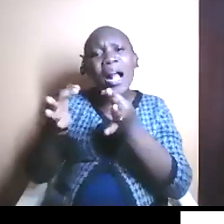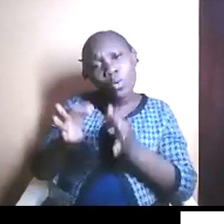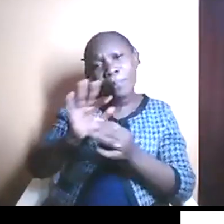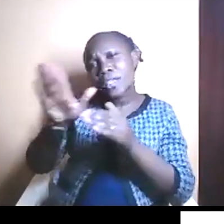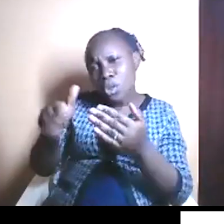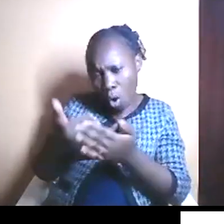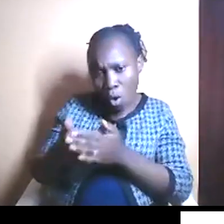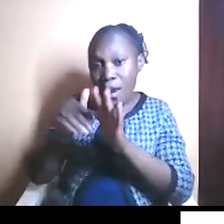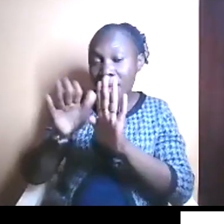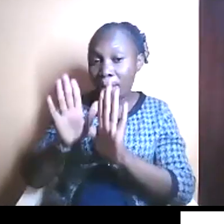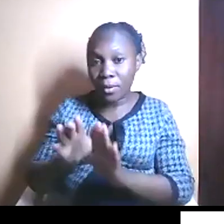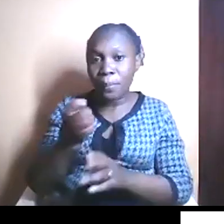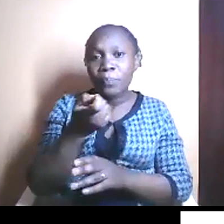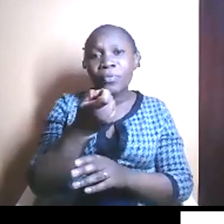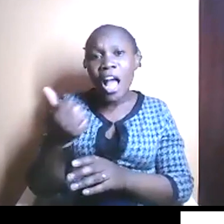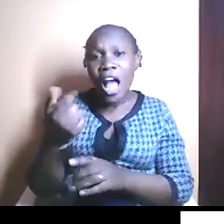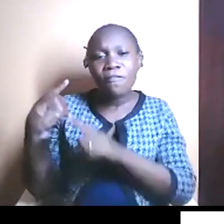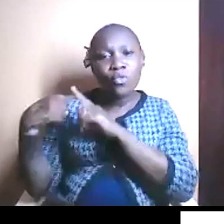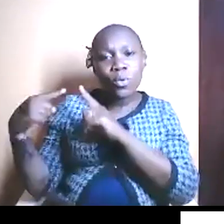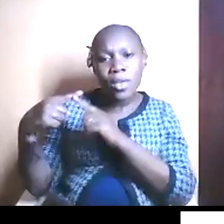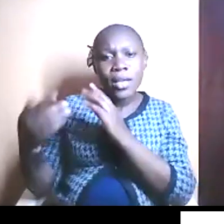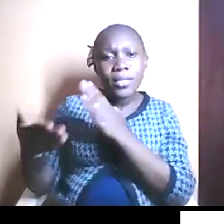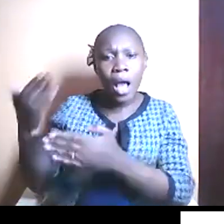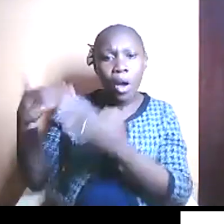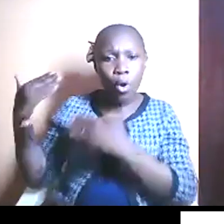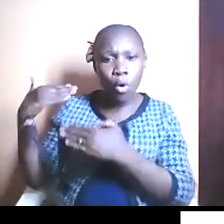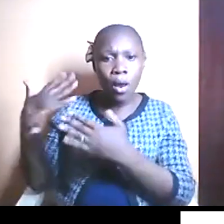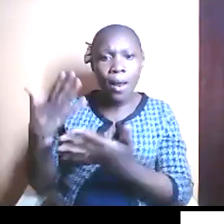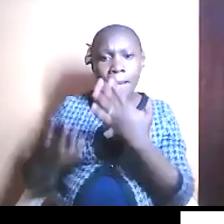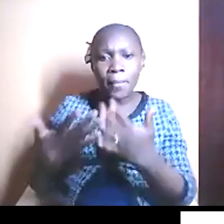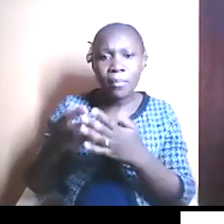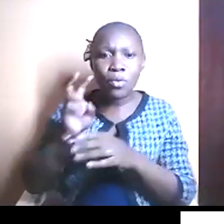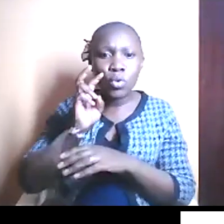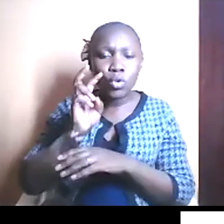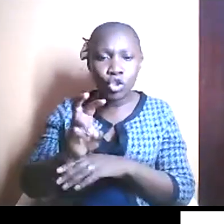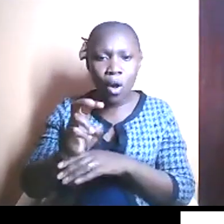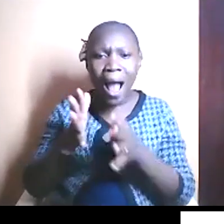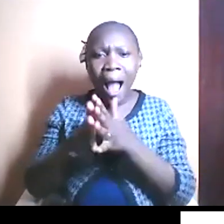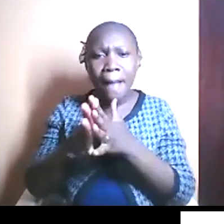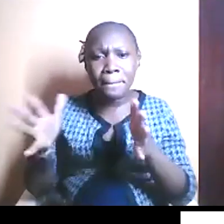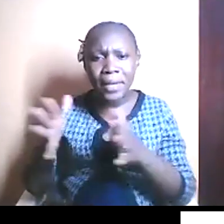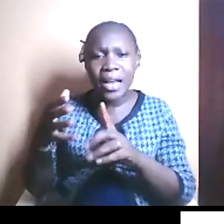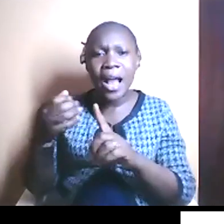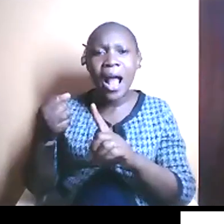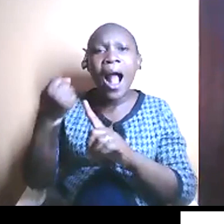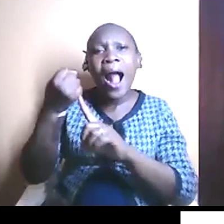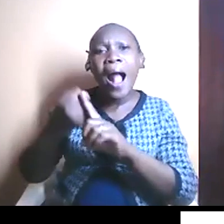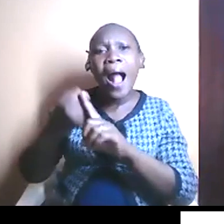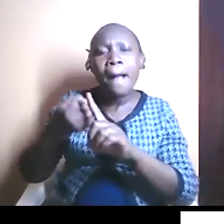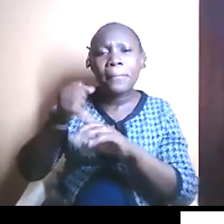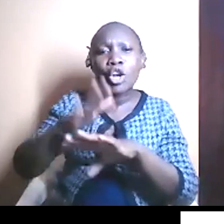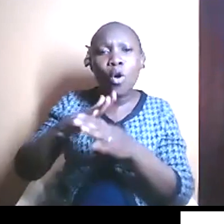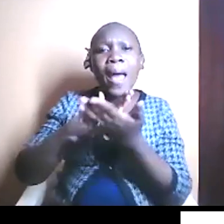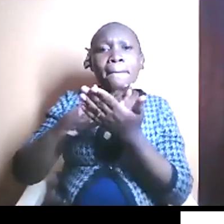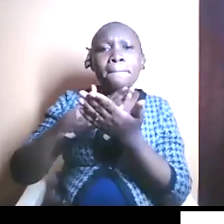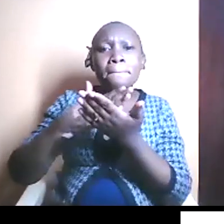A few years ago, you probably saw this big campaign online called Pay Interns Now,